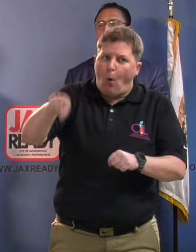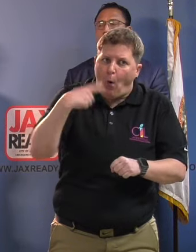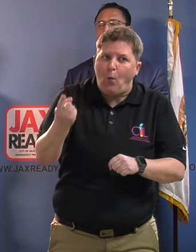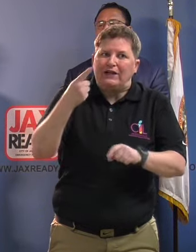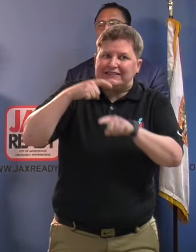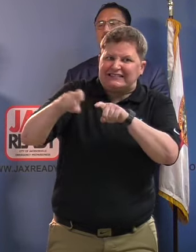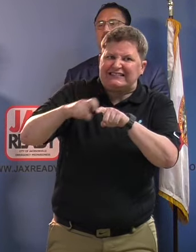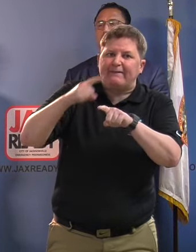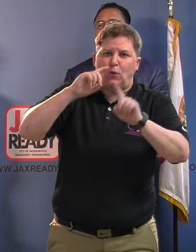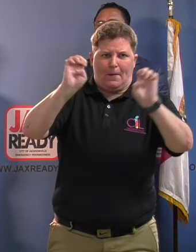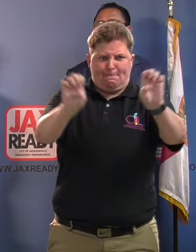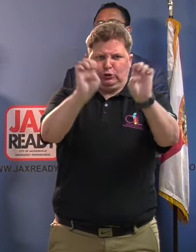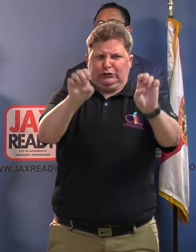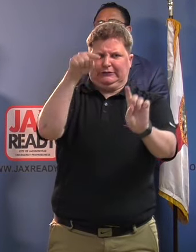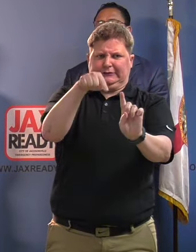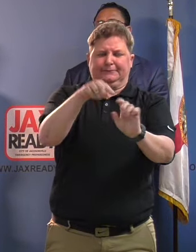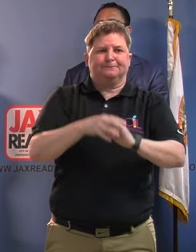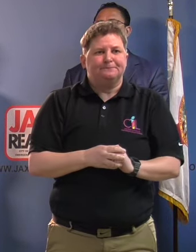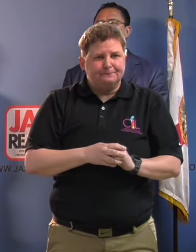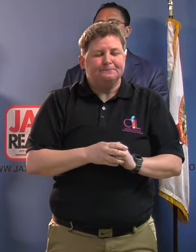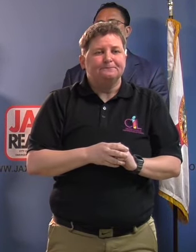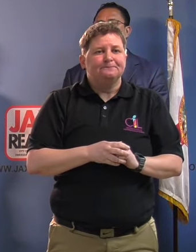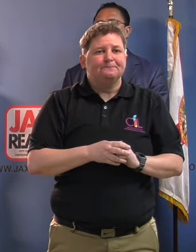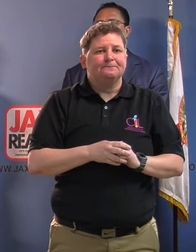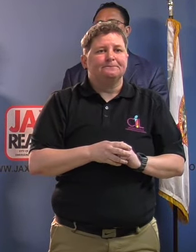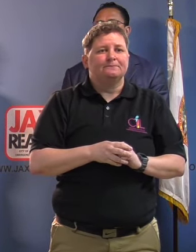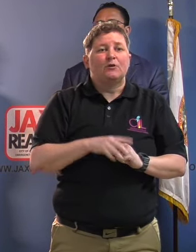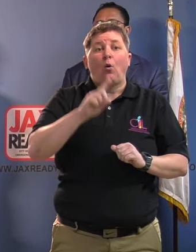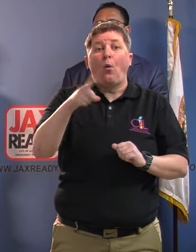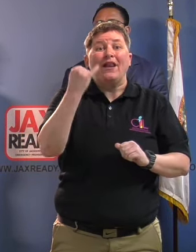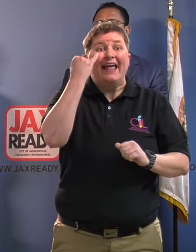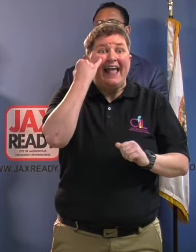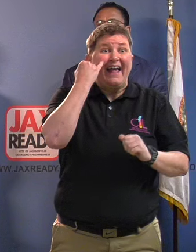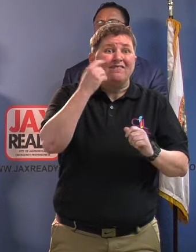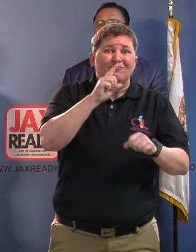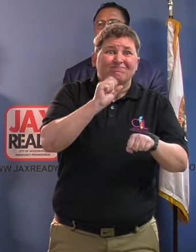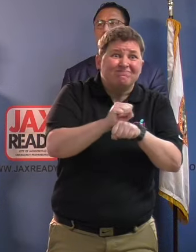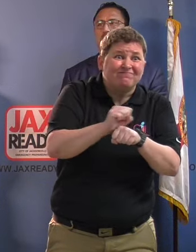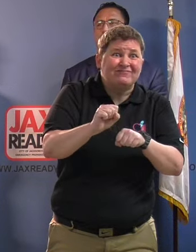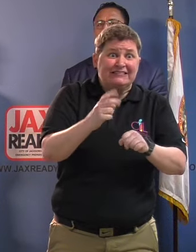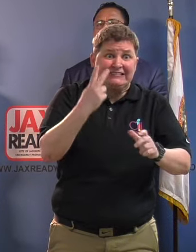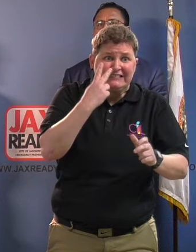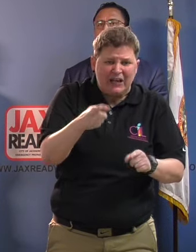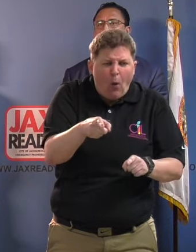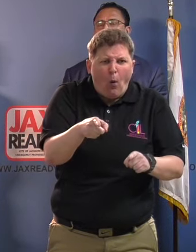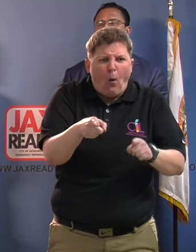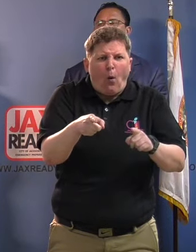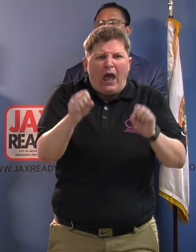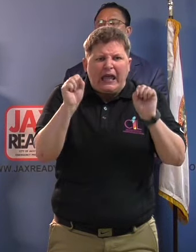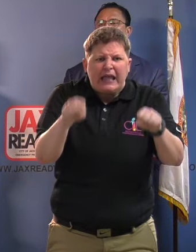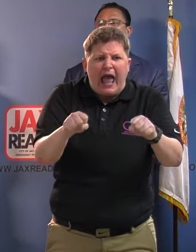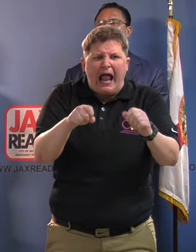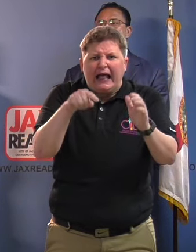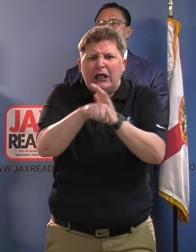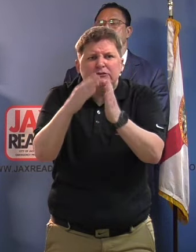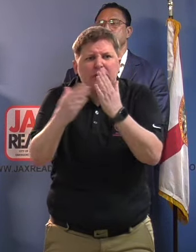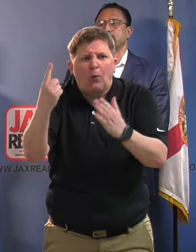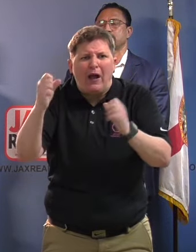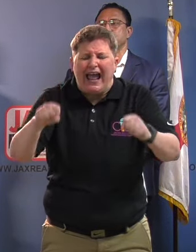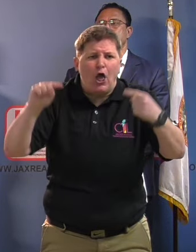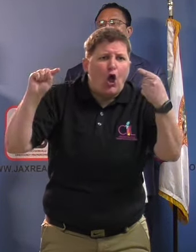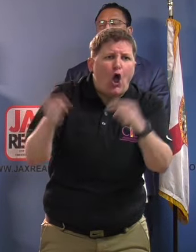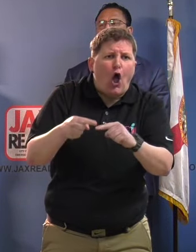for emergencies. Okay, so only if you're in a situation where you see something that could be life-threatening should you call 911. Everything else should